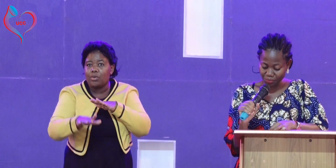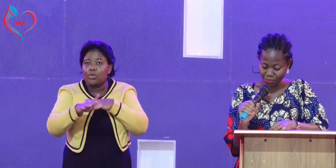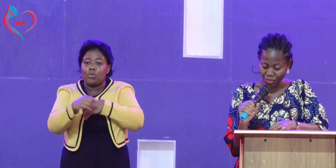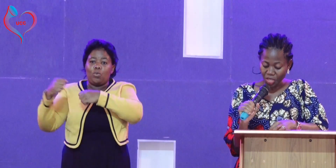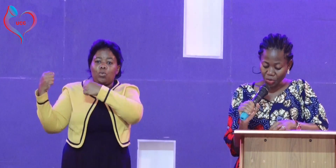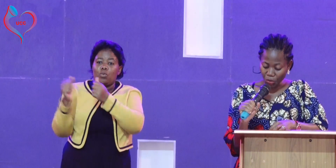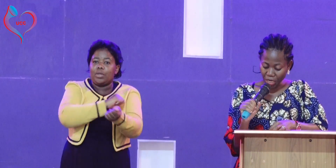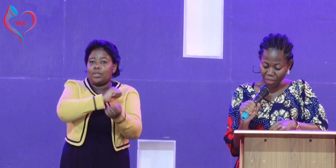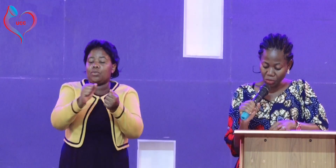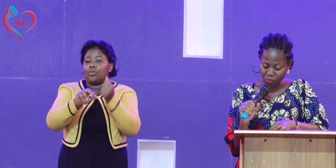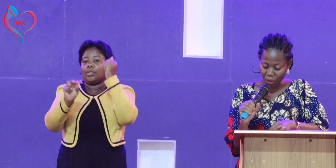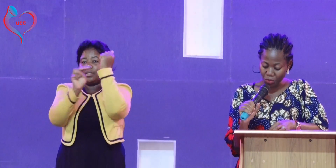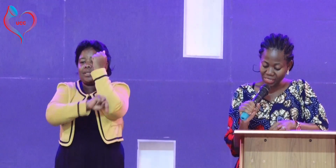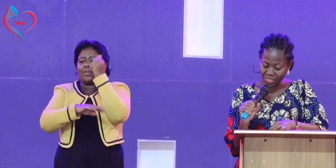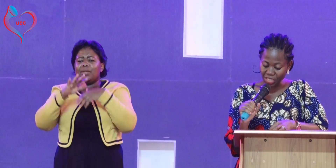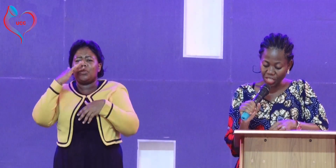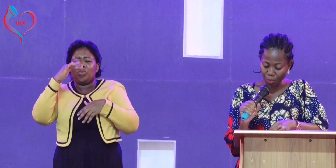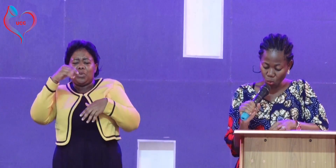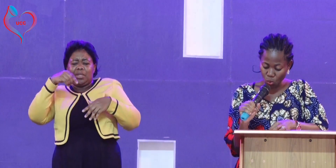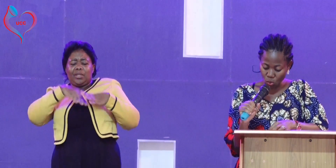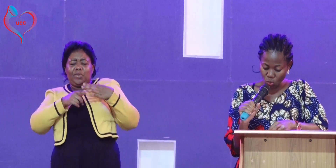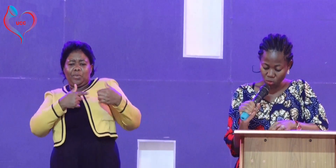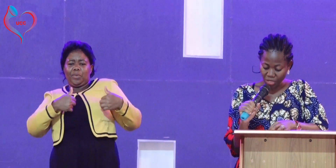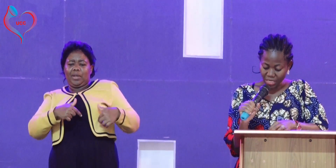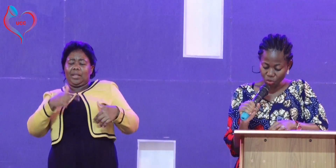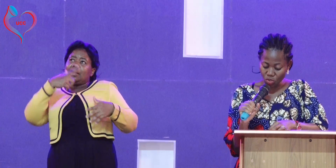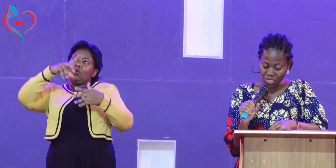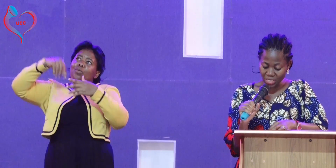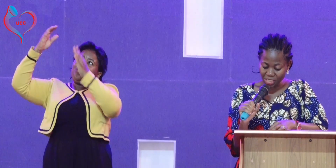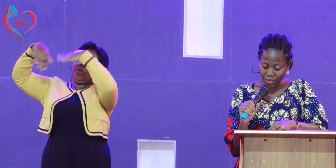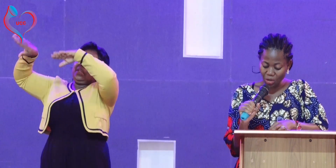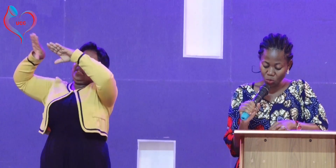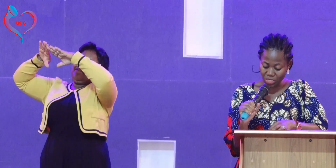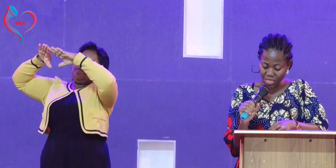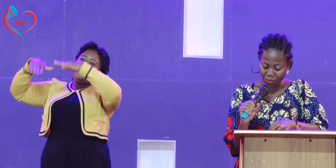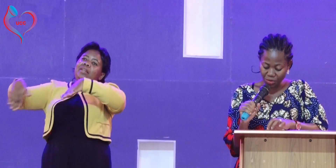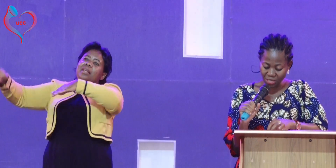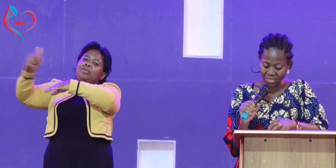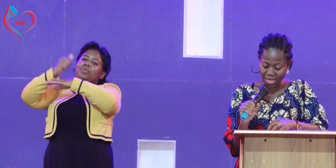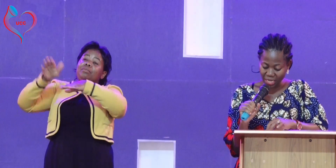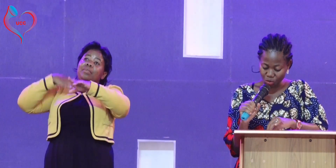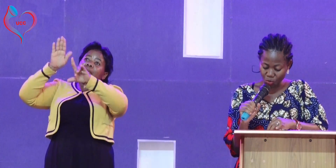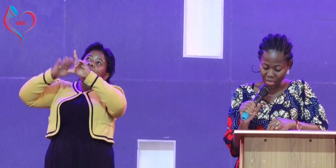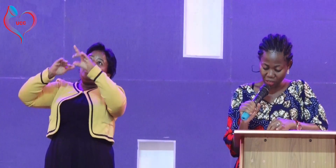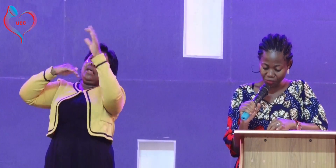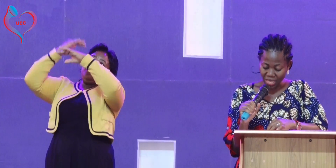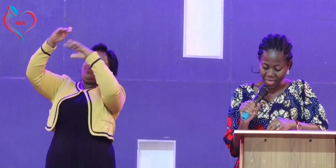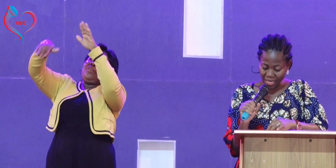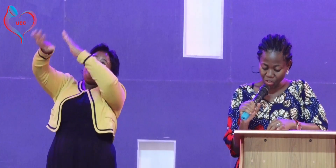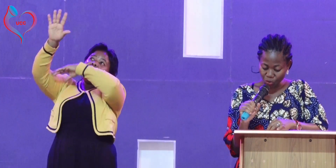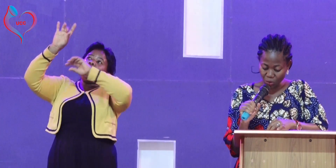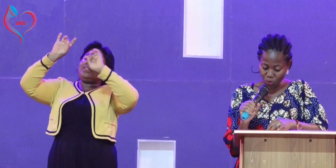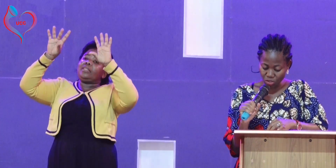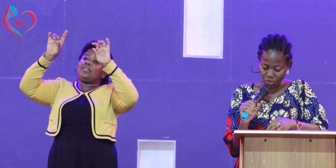mawanga. Noyogera mutima gwonti ndiri nyamu gulu. Ndigulumiza entebe yango kusinge munyanya za Katonda.